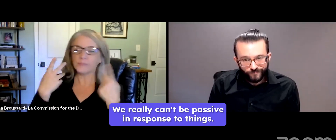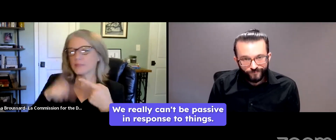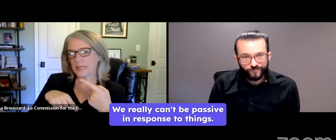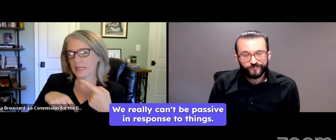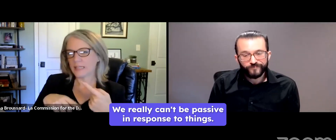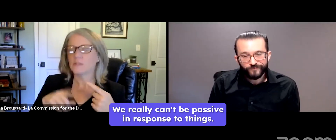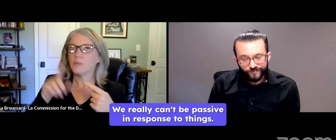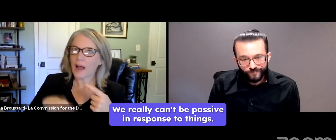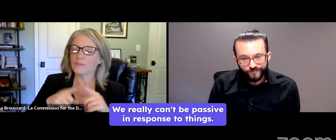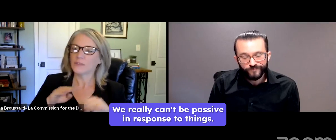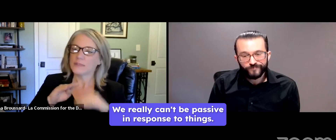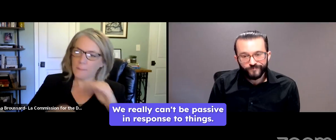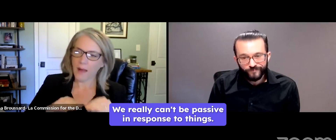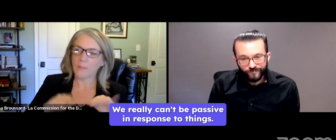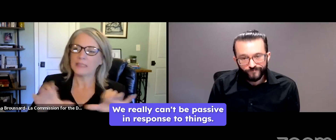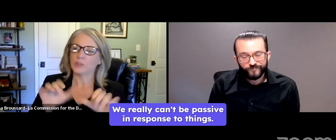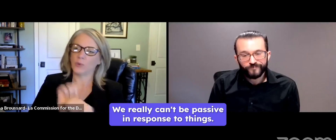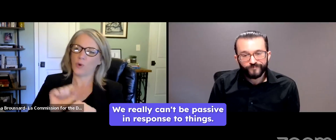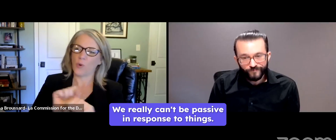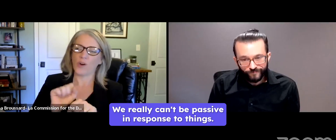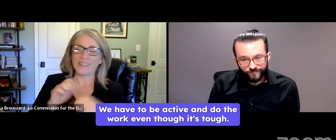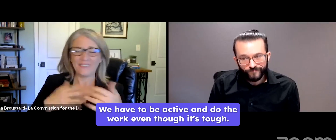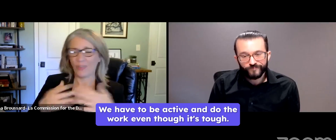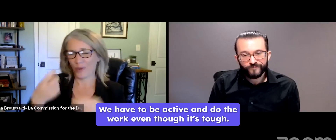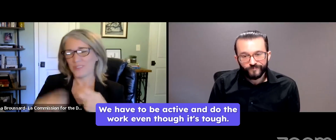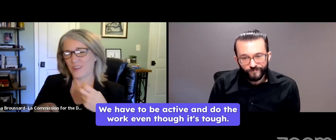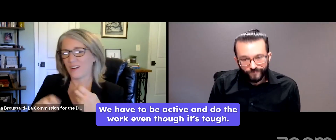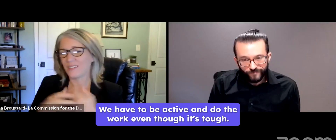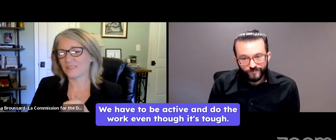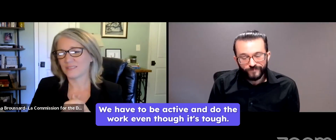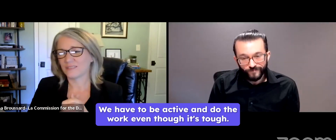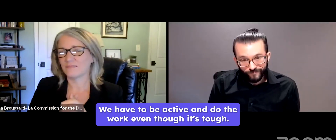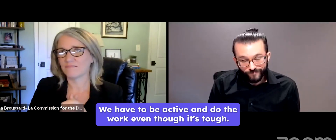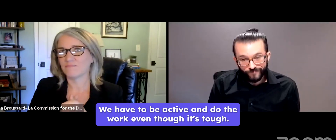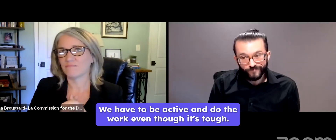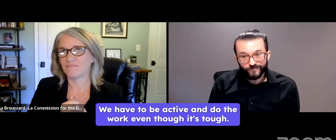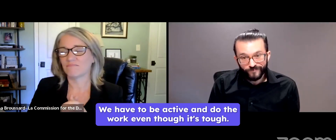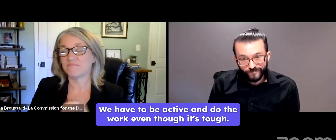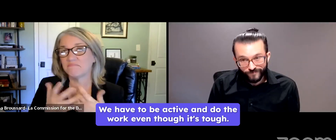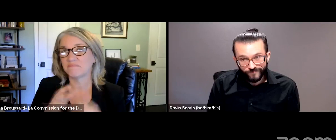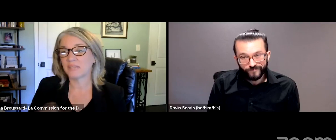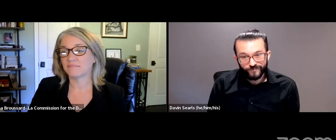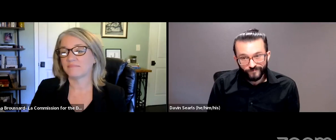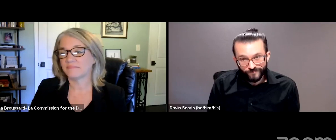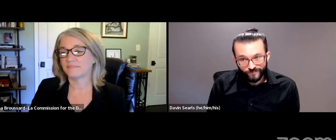We really can't be passive in response to things. We have to be active and do the work, even though it's tough.